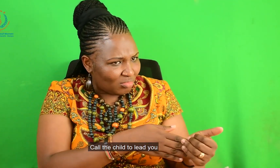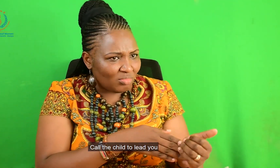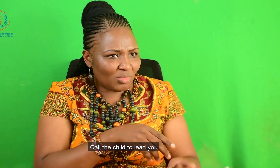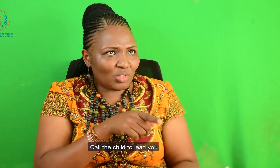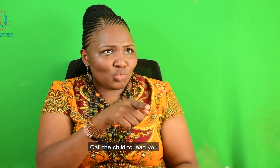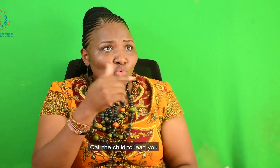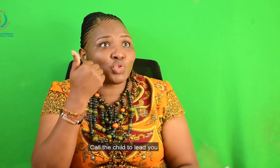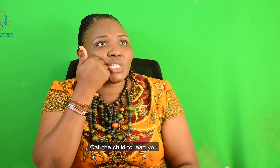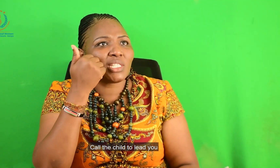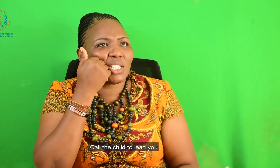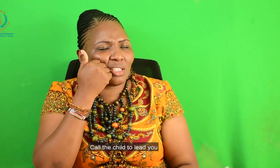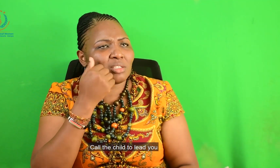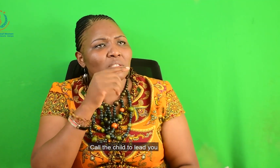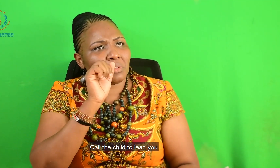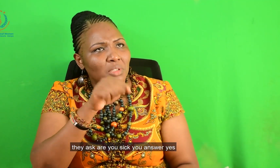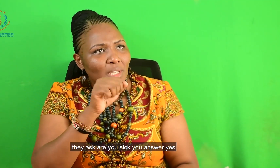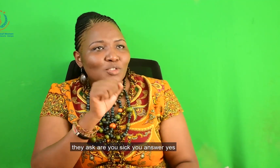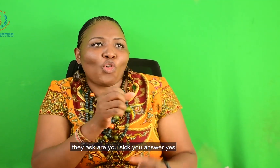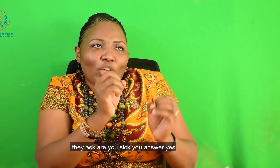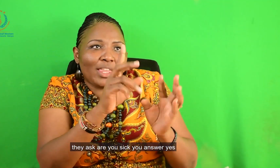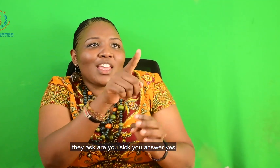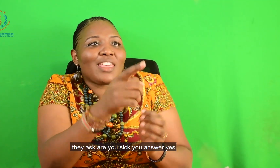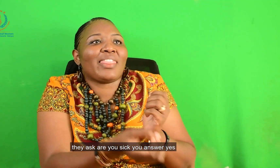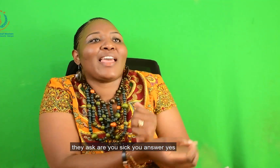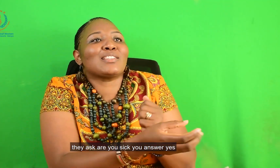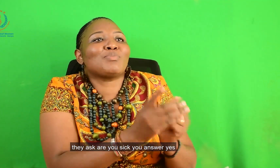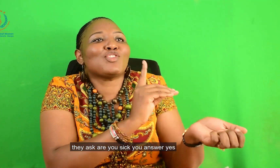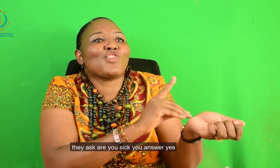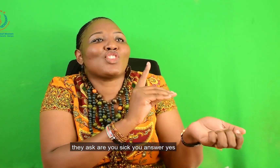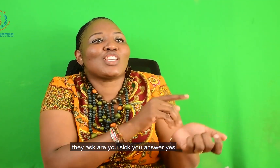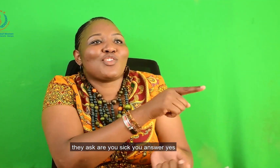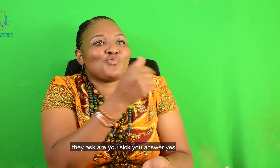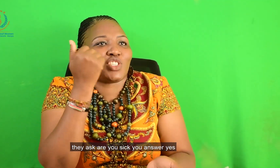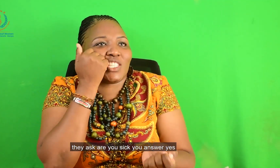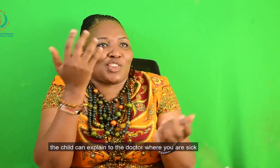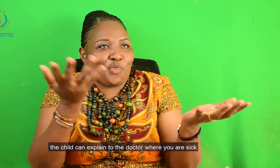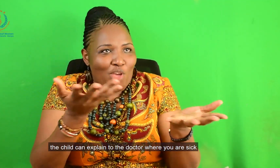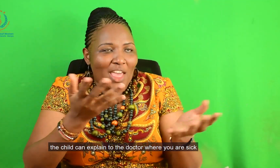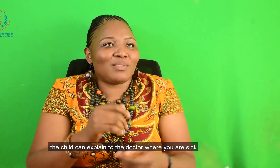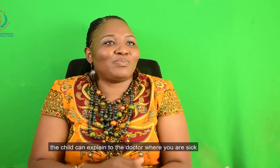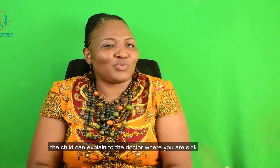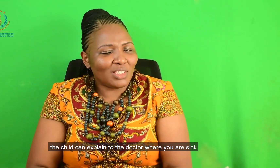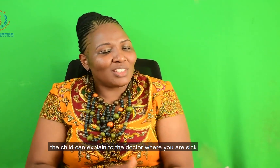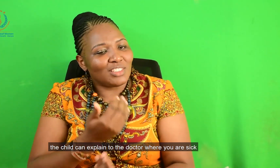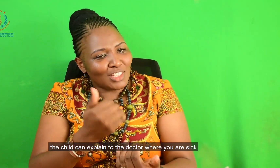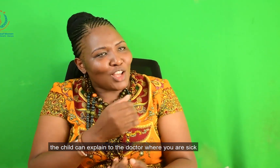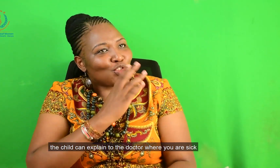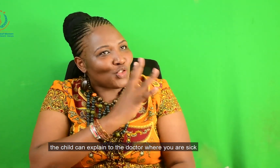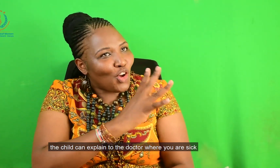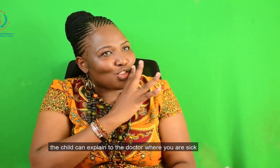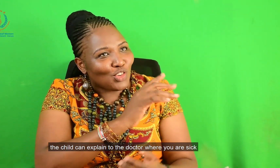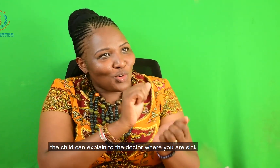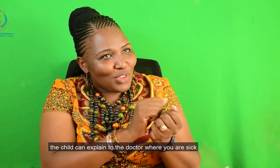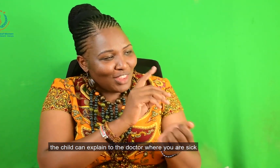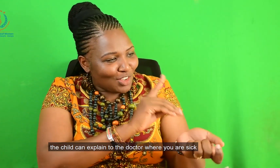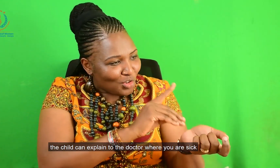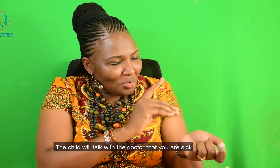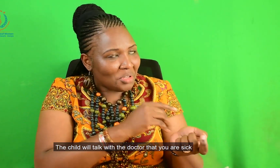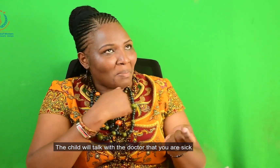the child to lead you. They ask, are you sick? You answer yes. The child can explain to the doctor why you're sick. The child